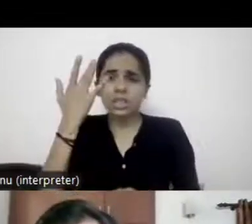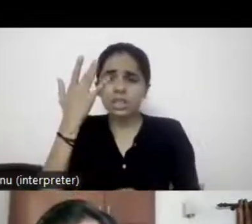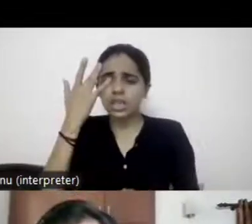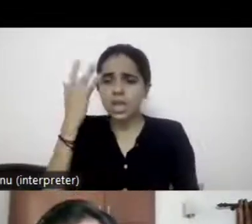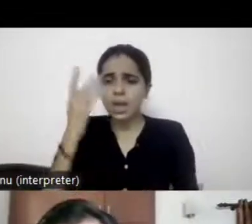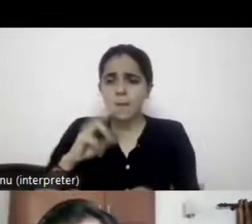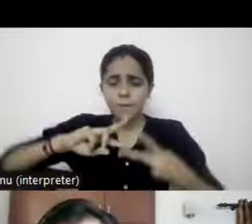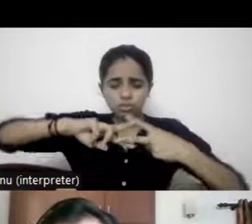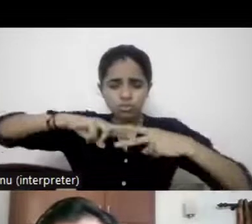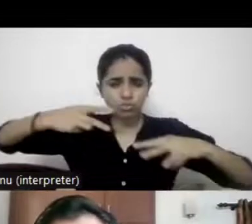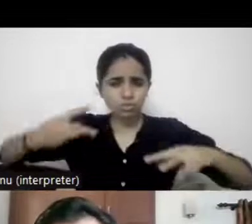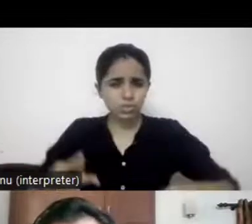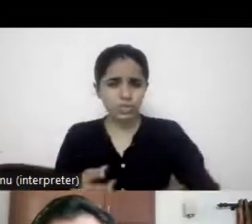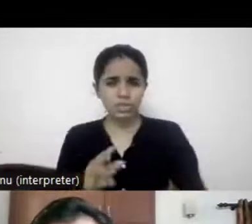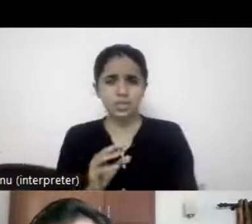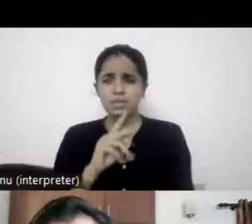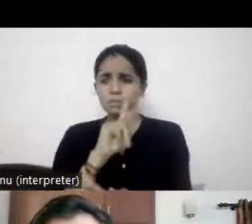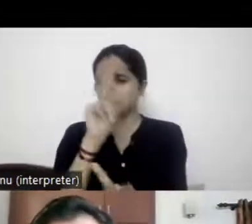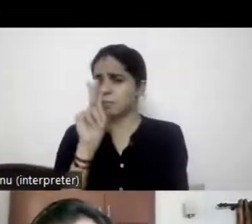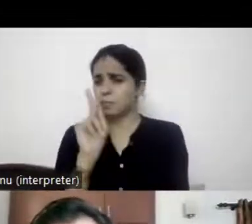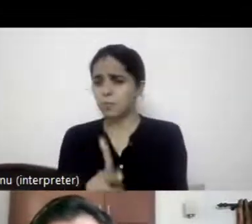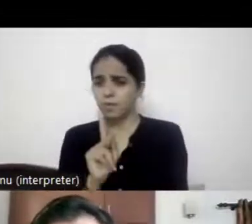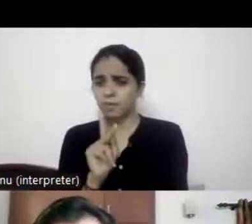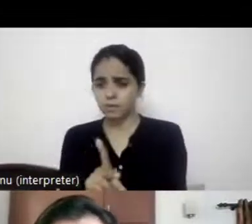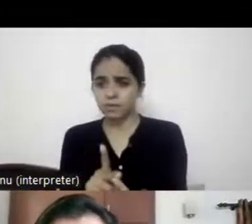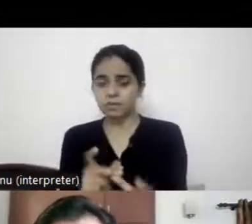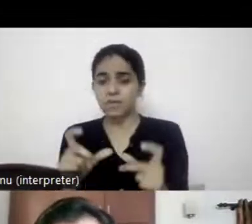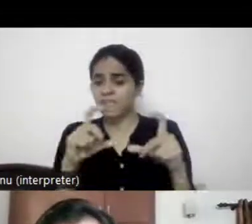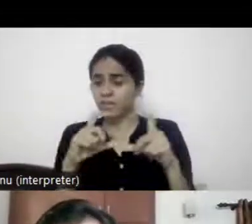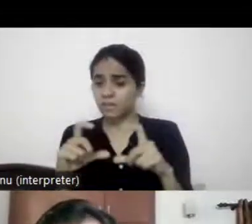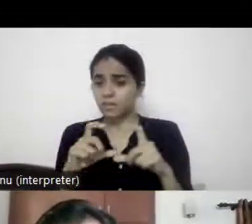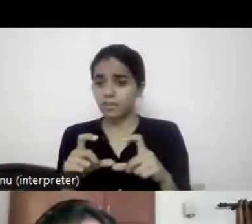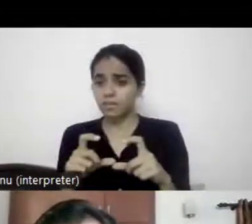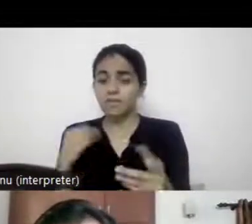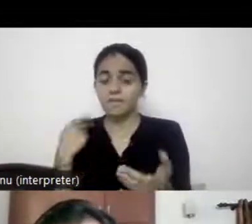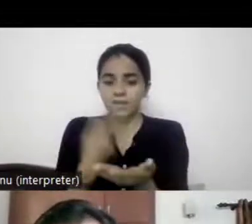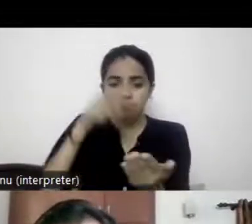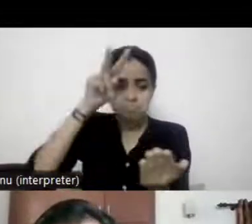genes, is something that we need to carefully look at.